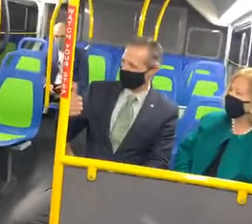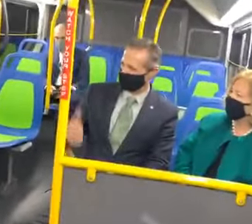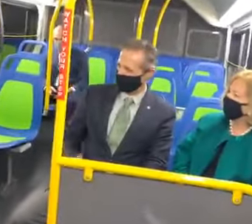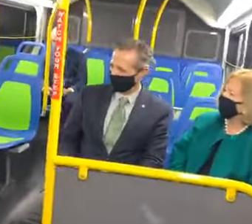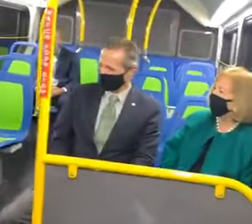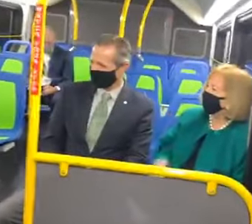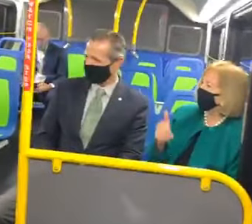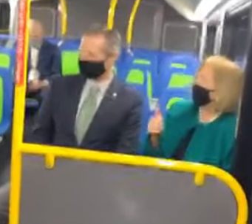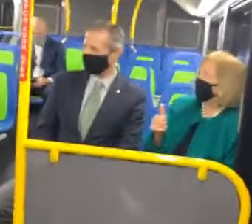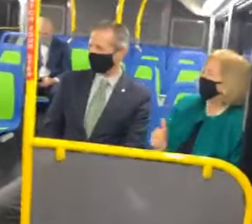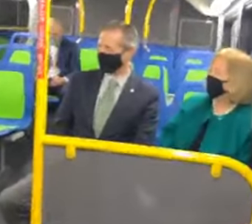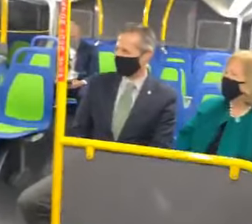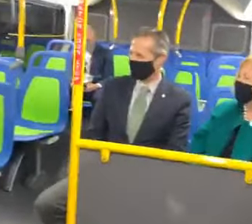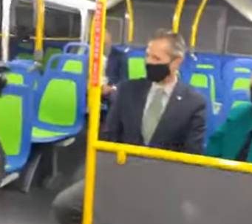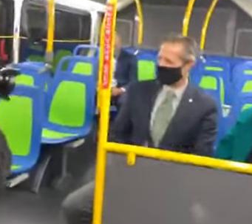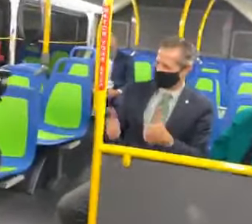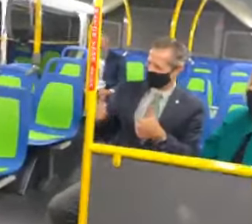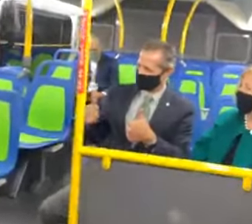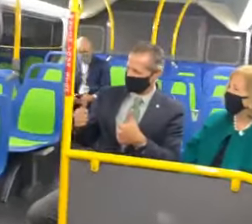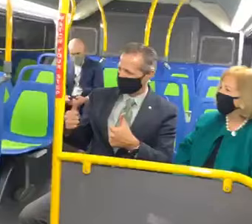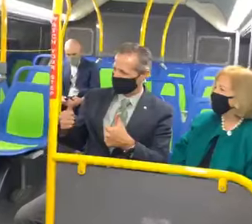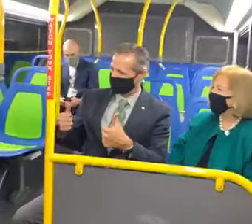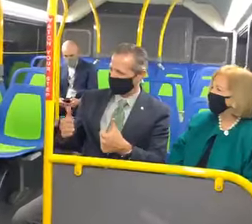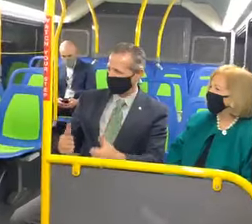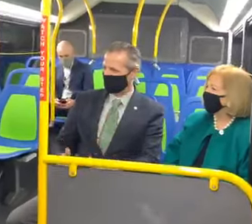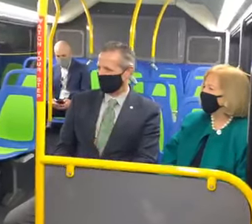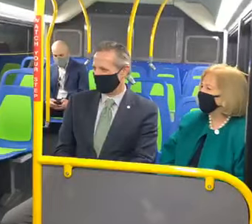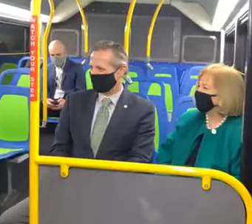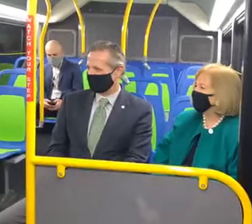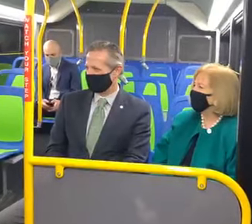Doors closing. Yeah, good.